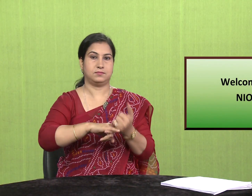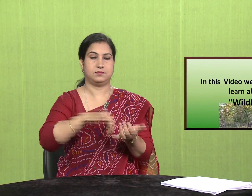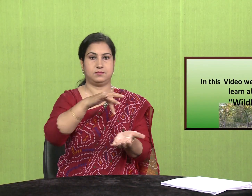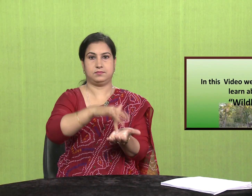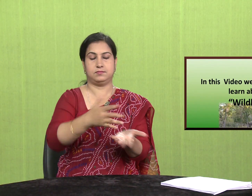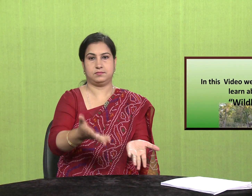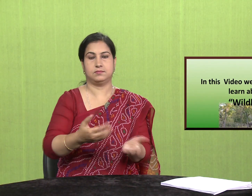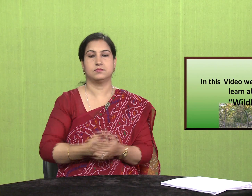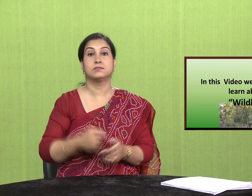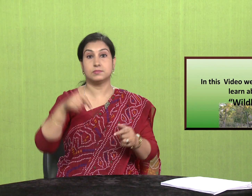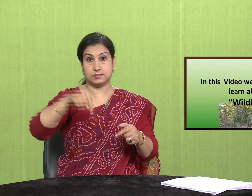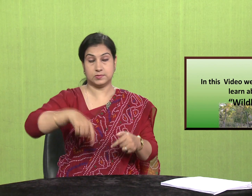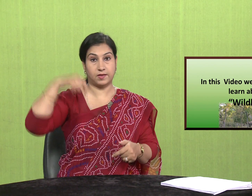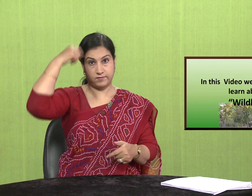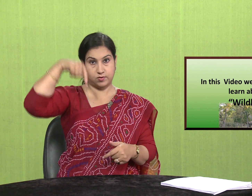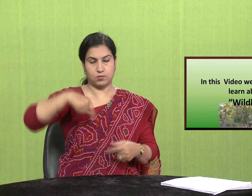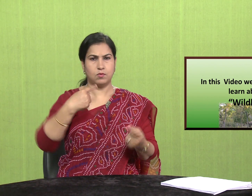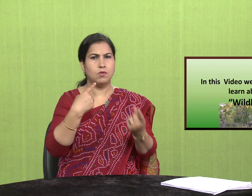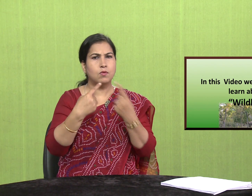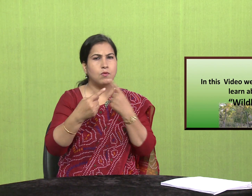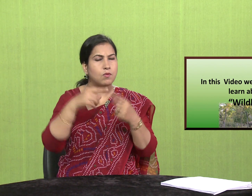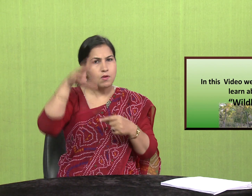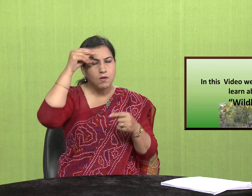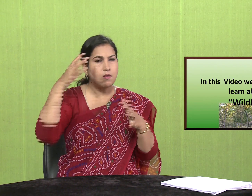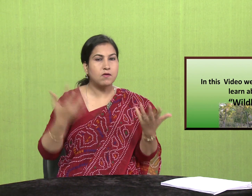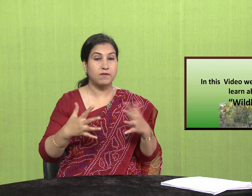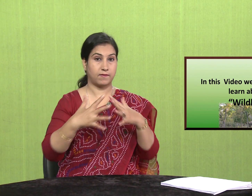In this video, we are going to learn about wildlife.